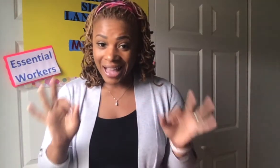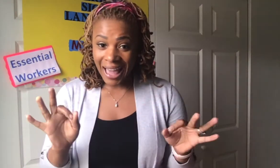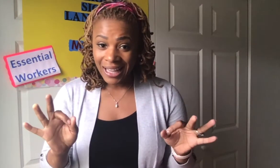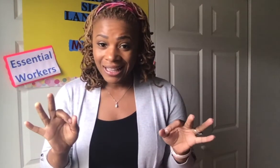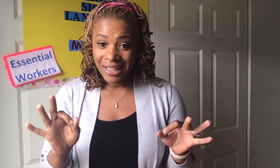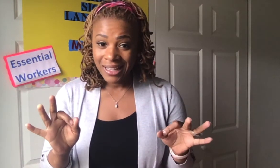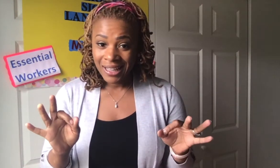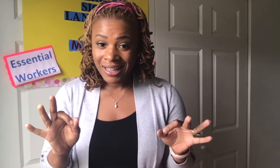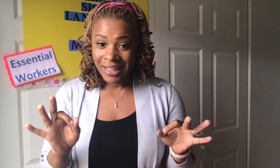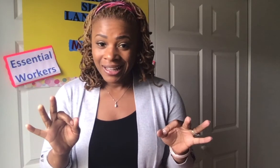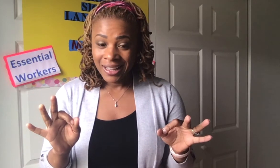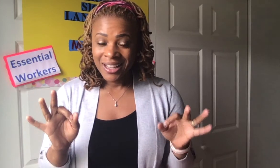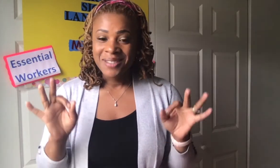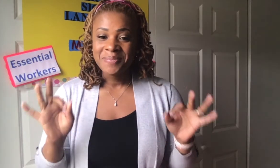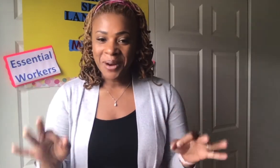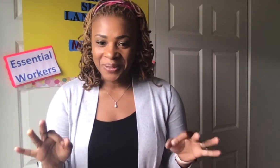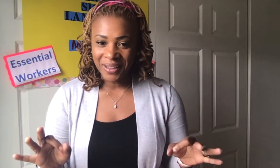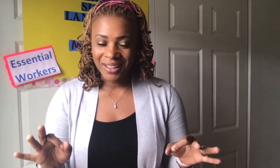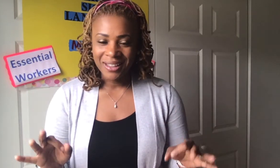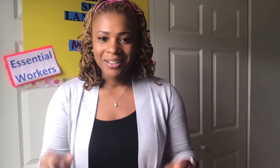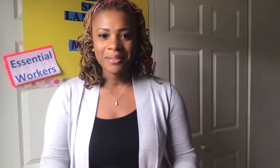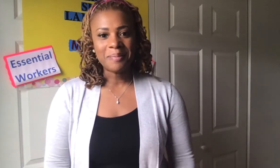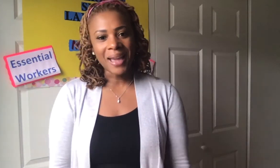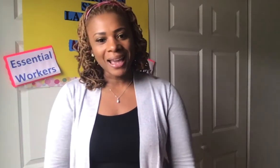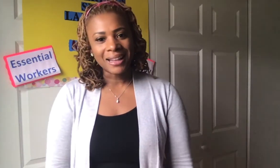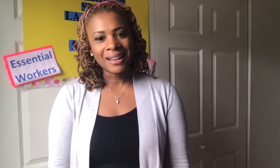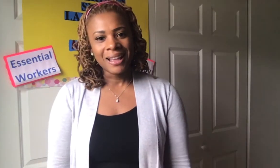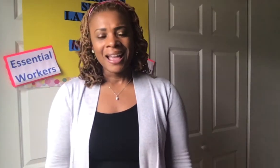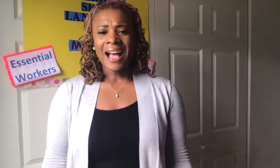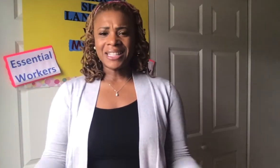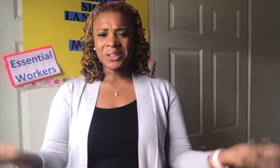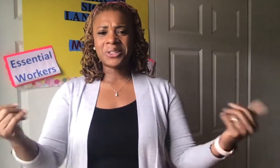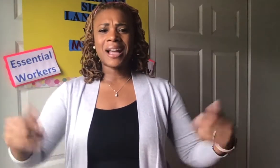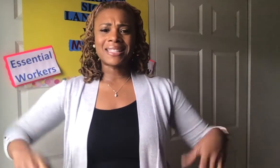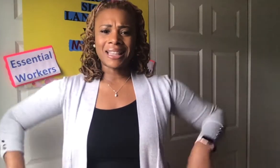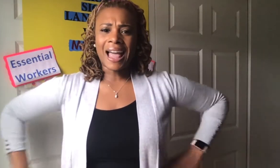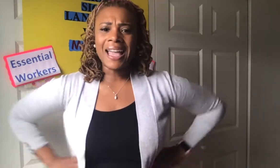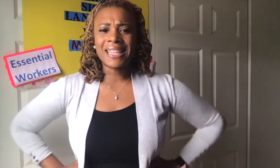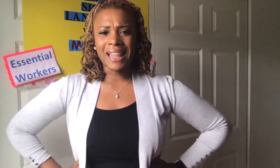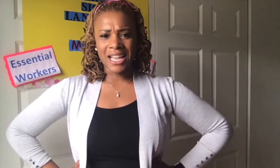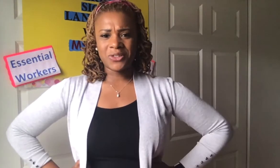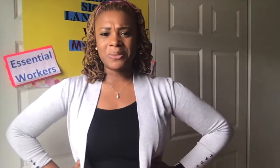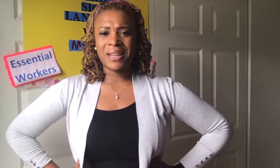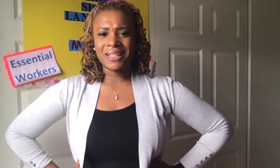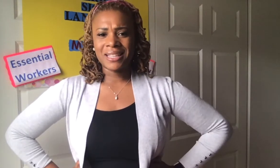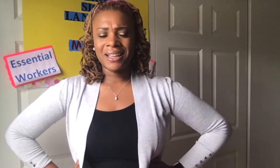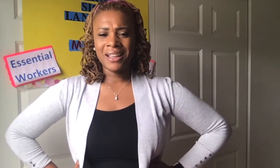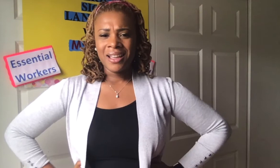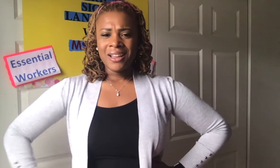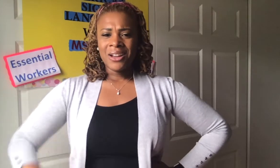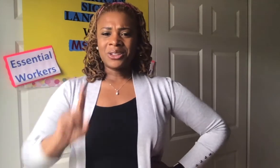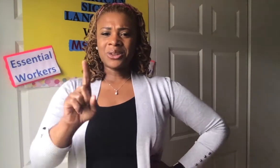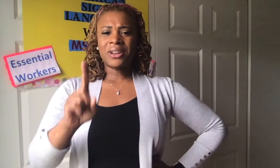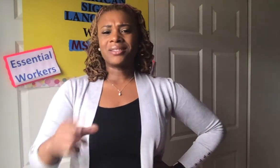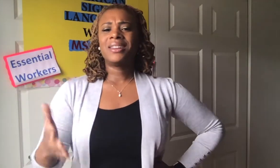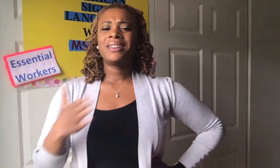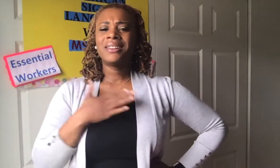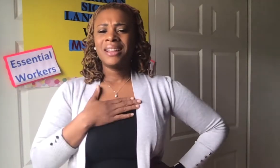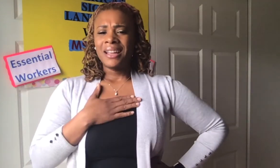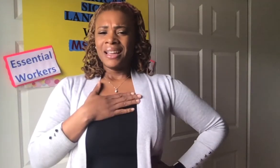it? Perfect. Man, I taught you guys a lot in the last few minutes. Hold on.